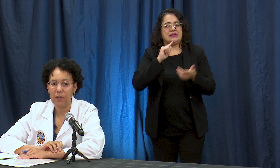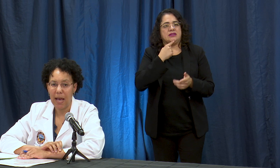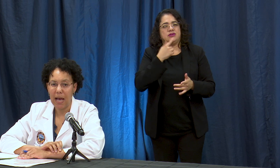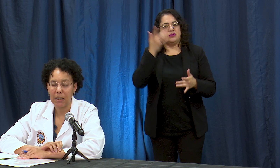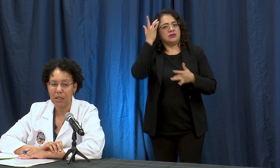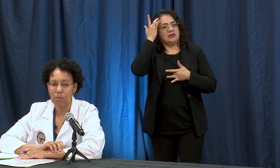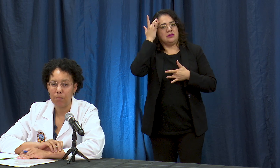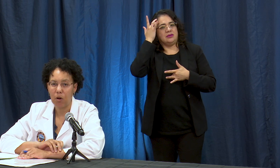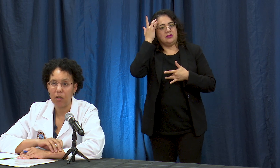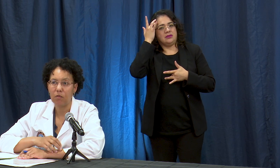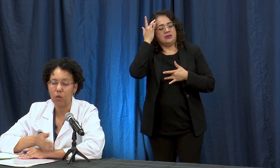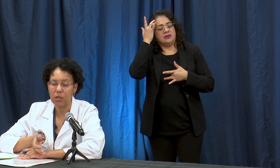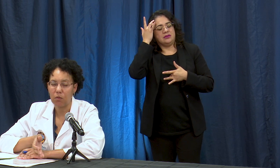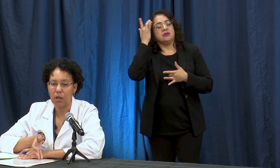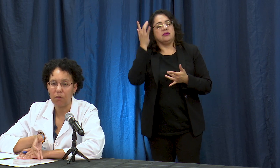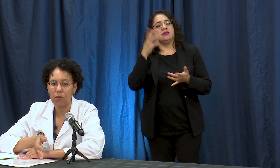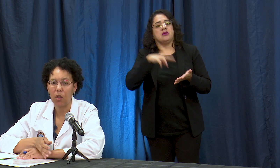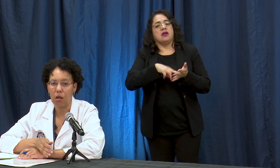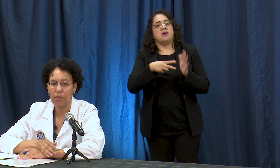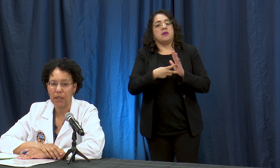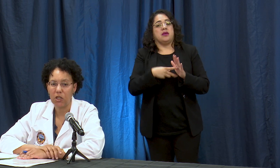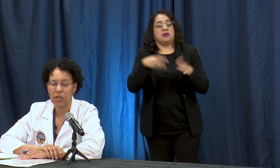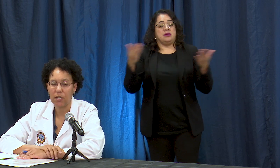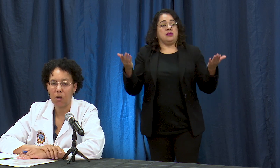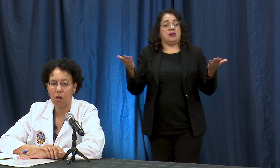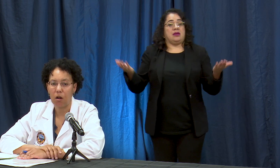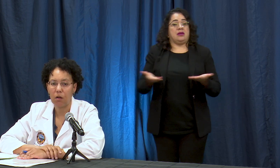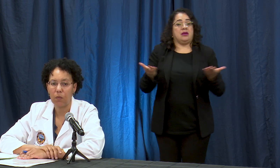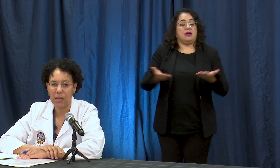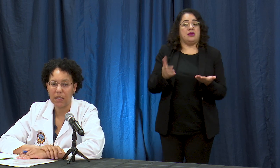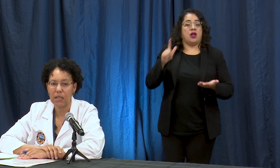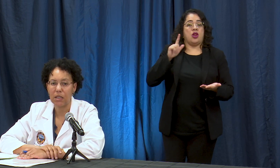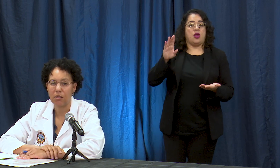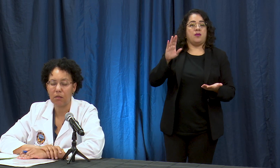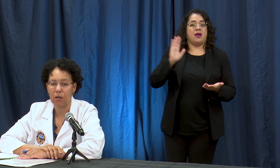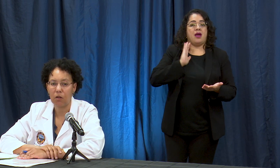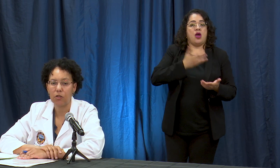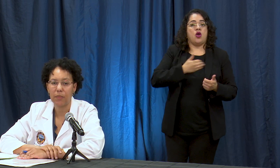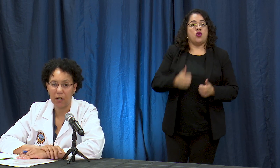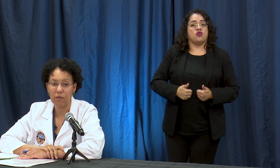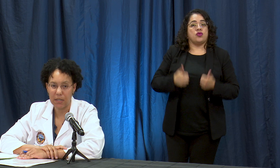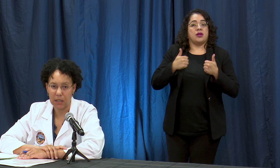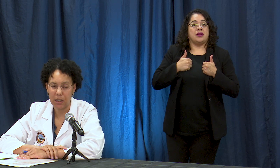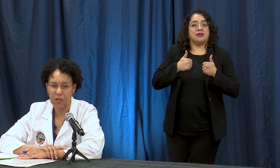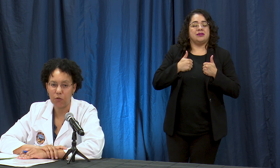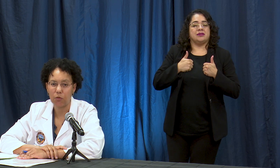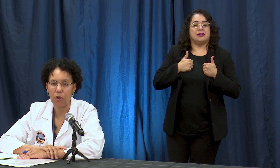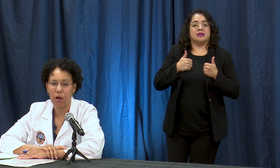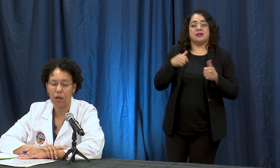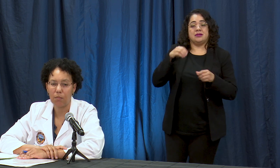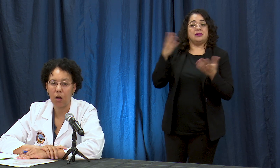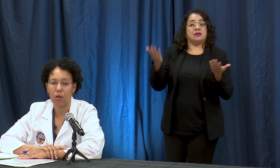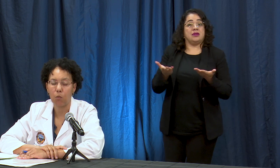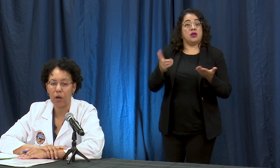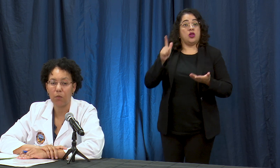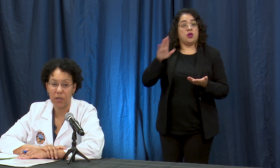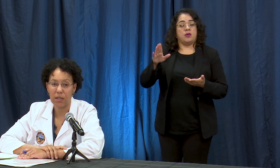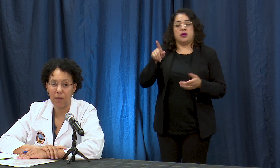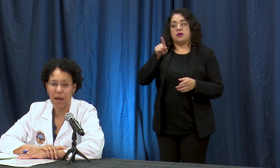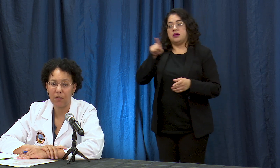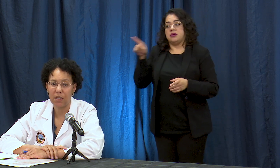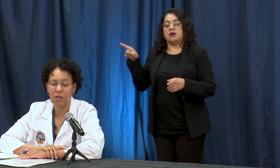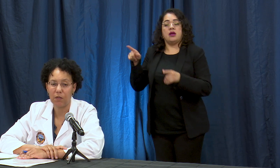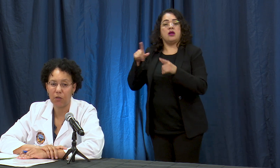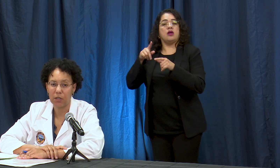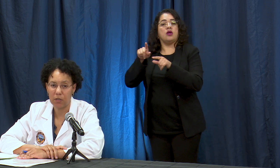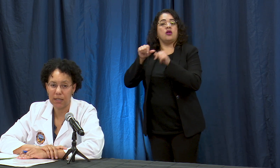part of what's going on for Long Beach is our residents in long-term care facilities who are more at risk